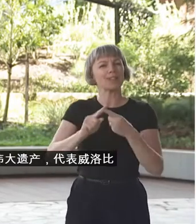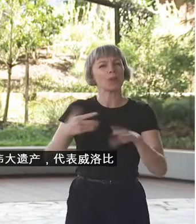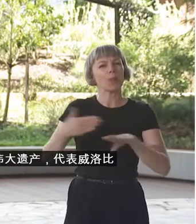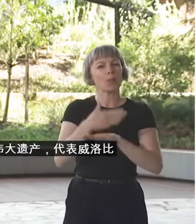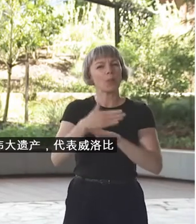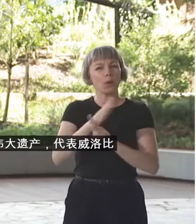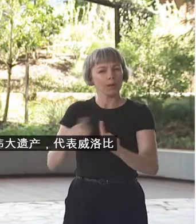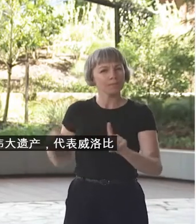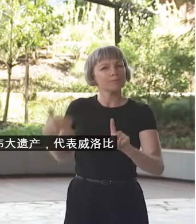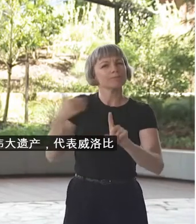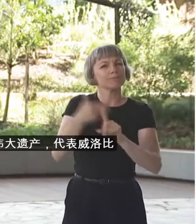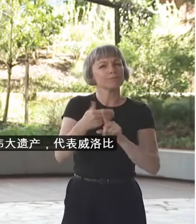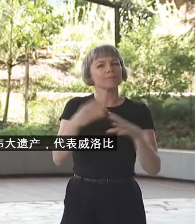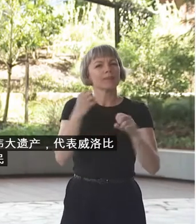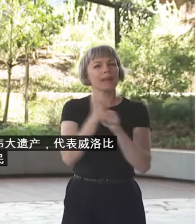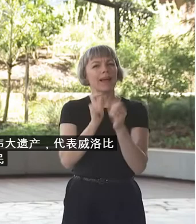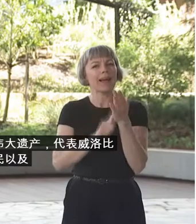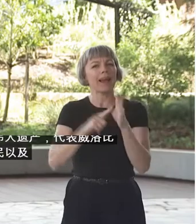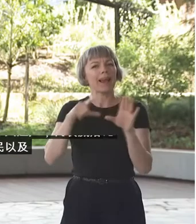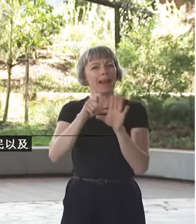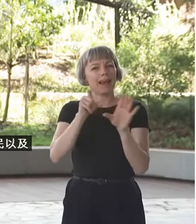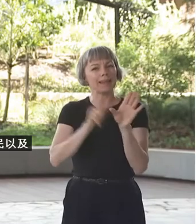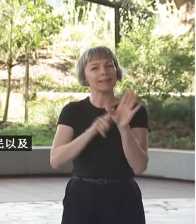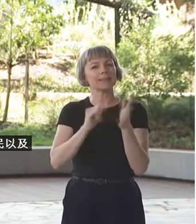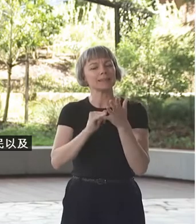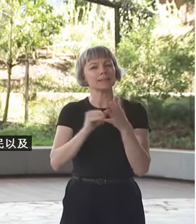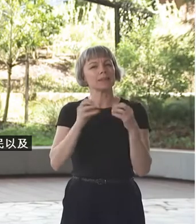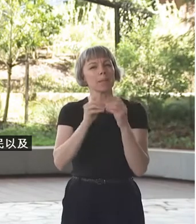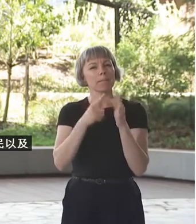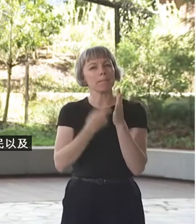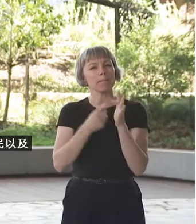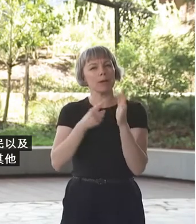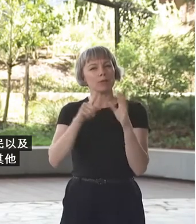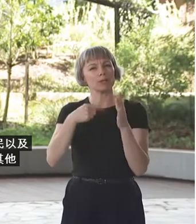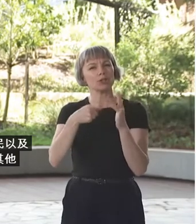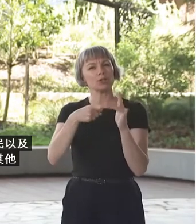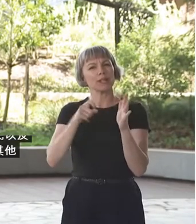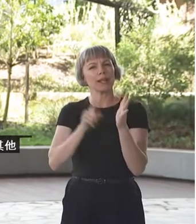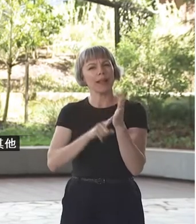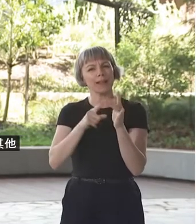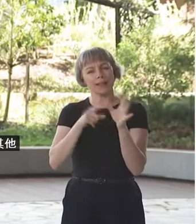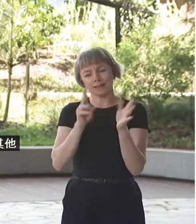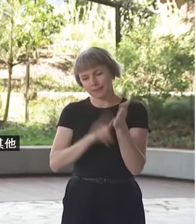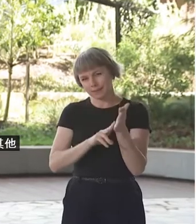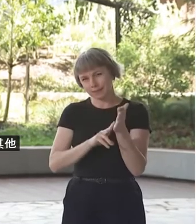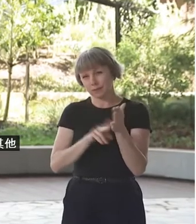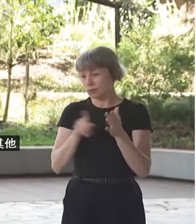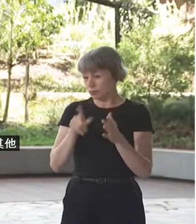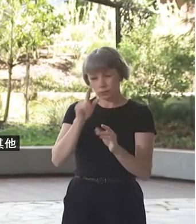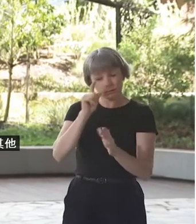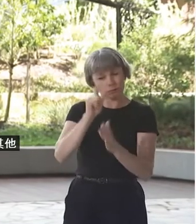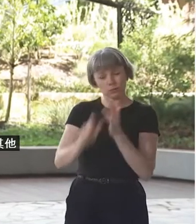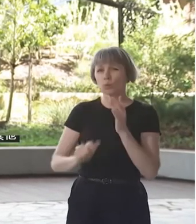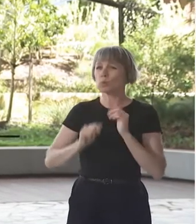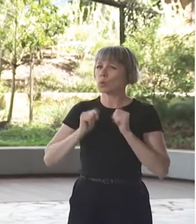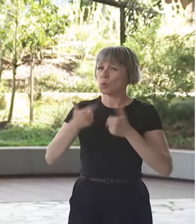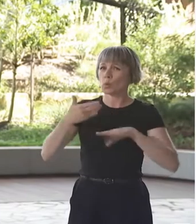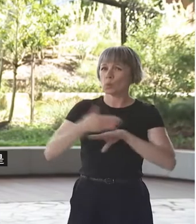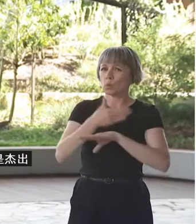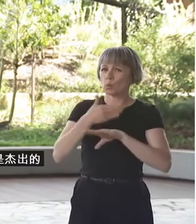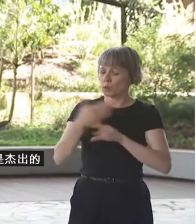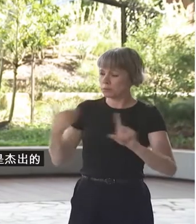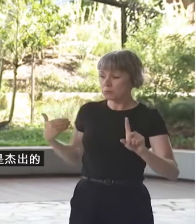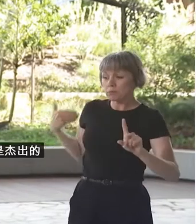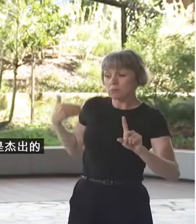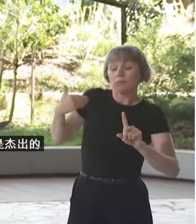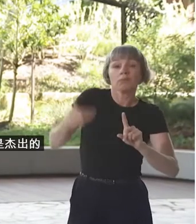in representing the great people of the seat of Willoughby. To the other candidates in Gail and Kelly, they